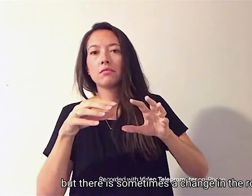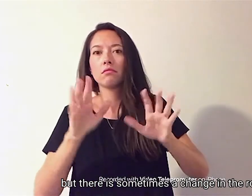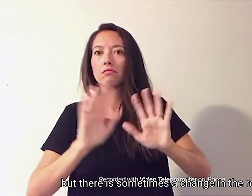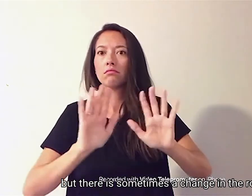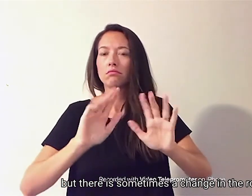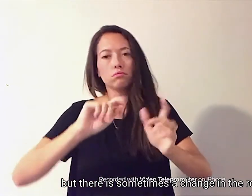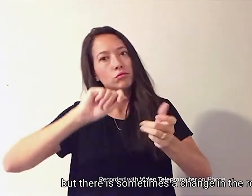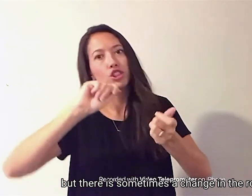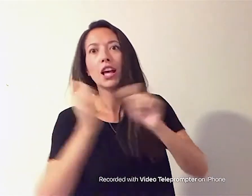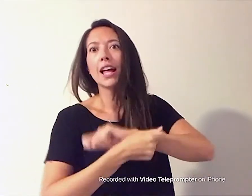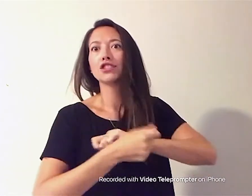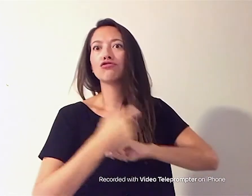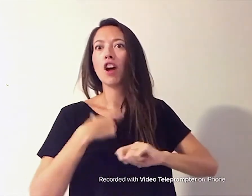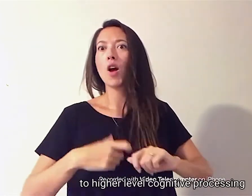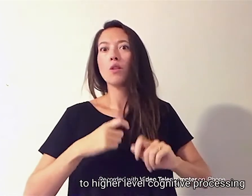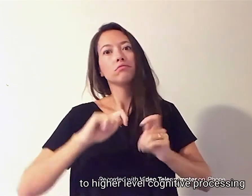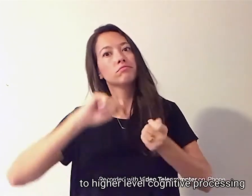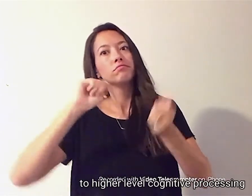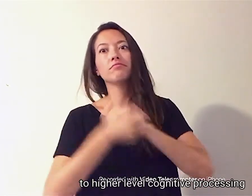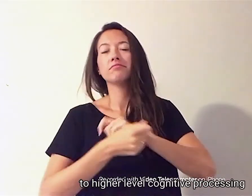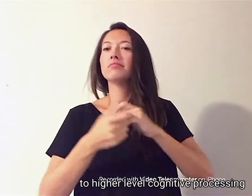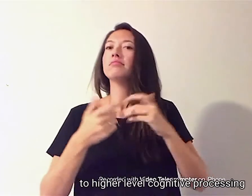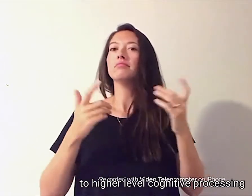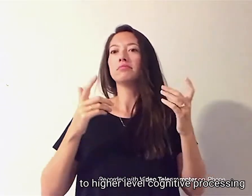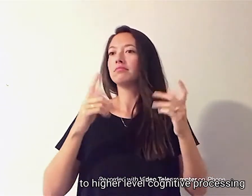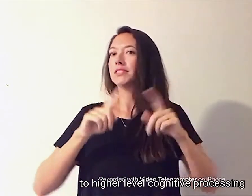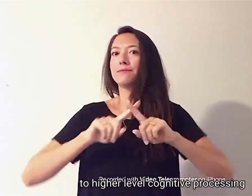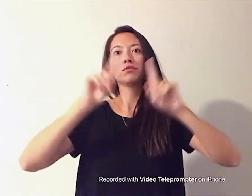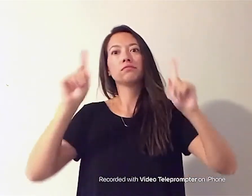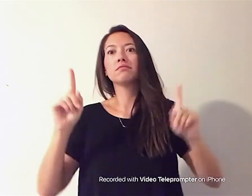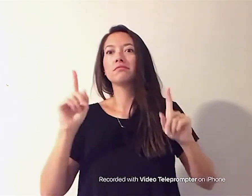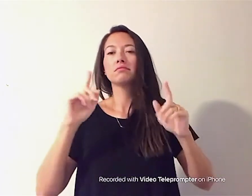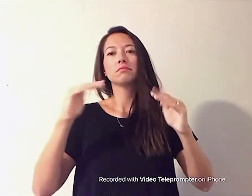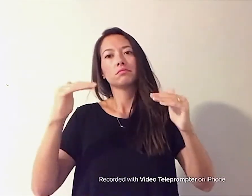change in the role to higher level cognitive processing.